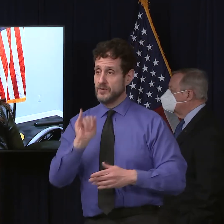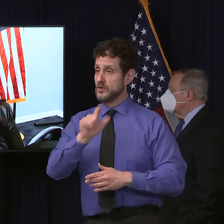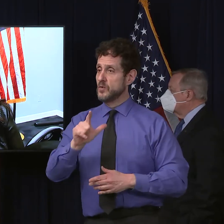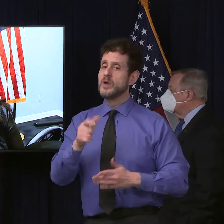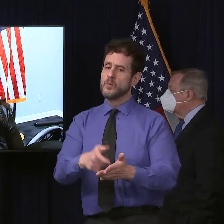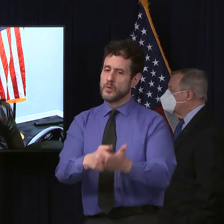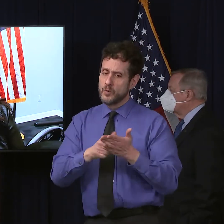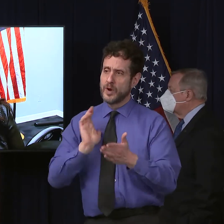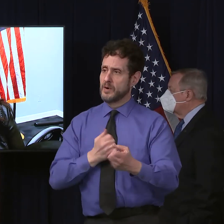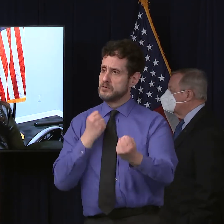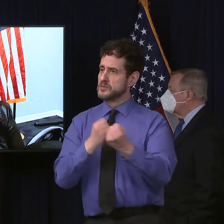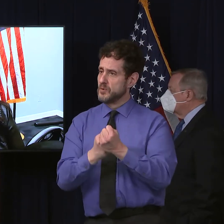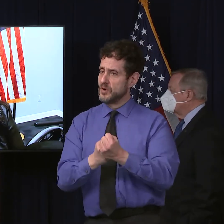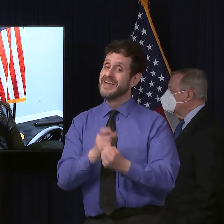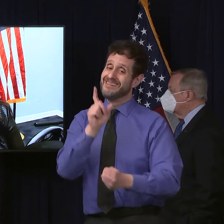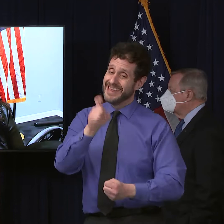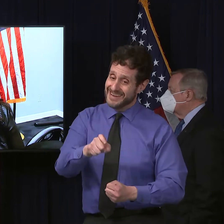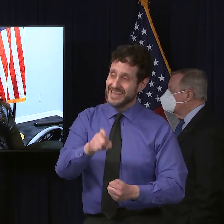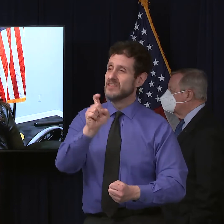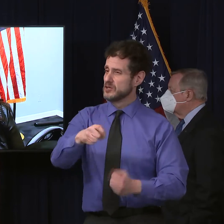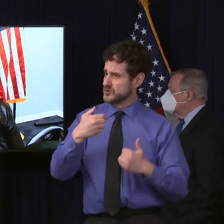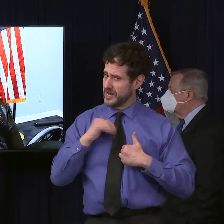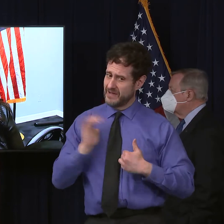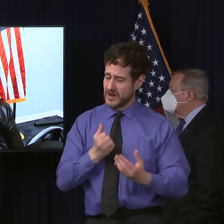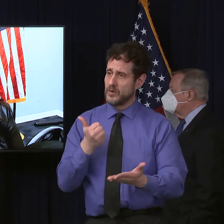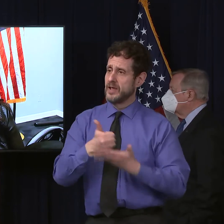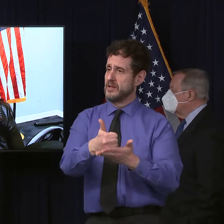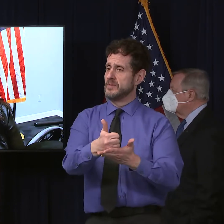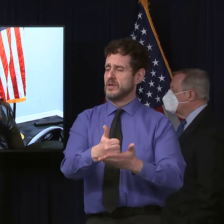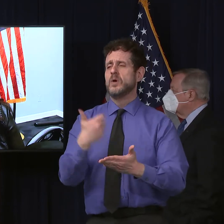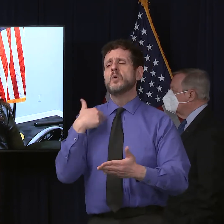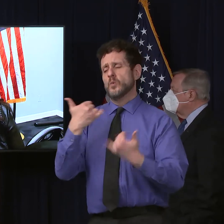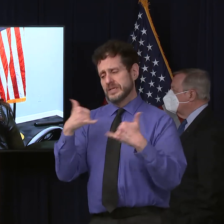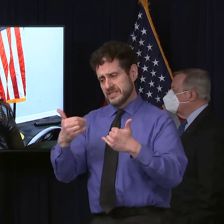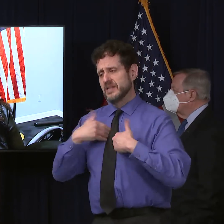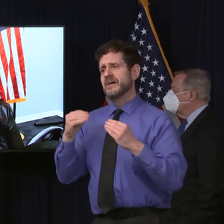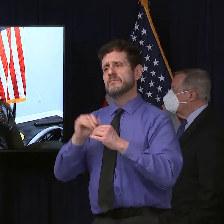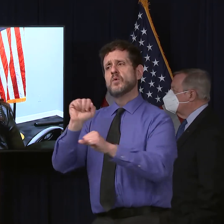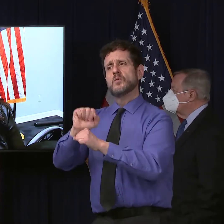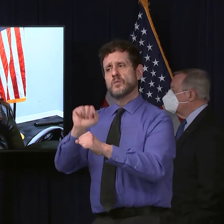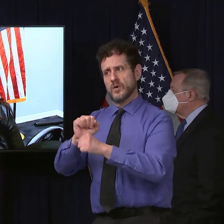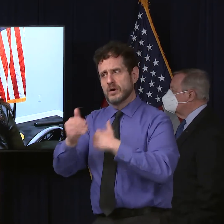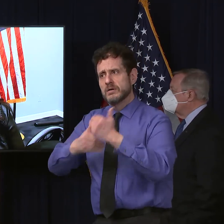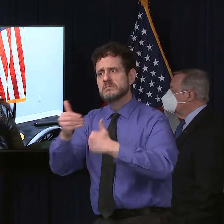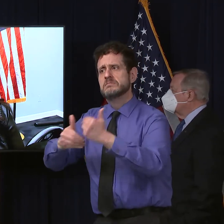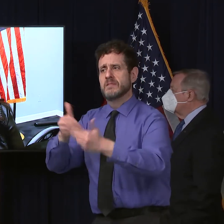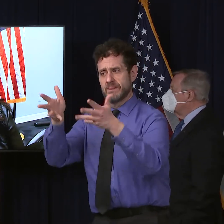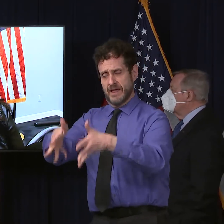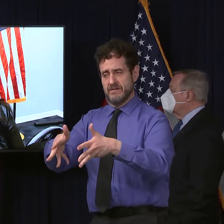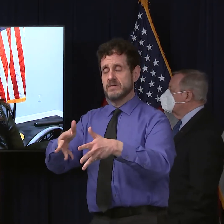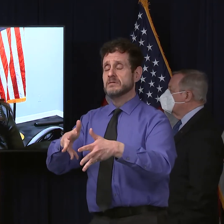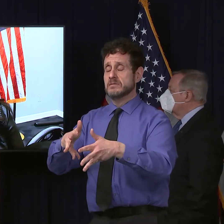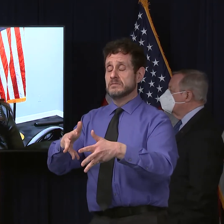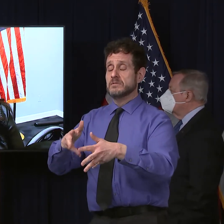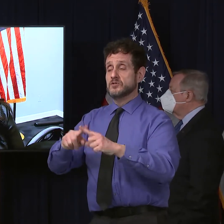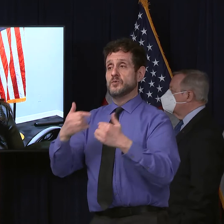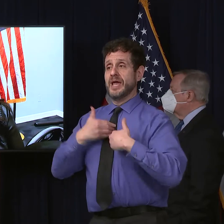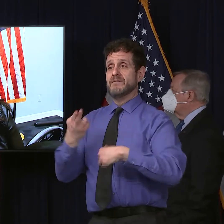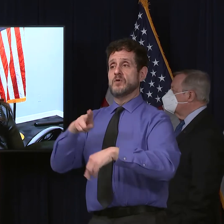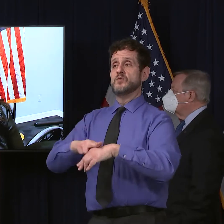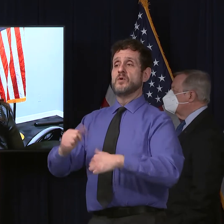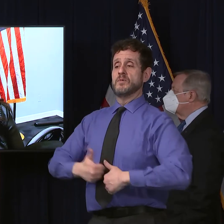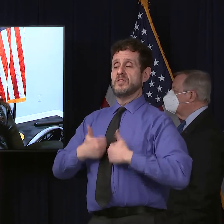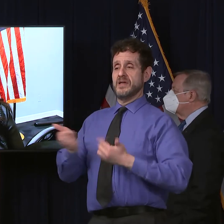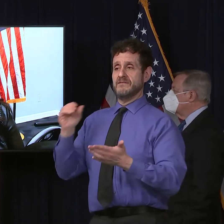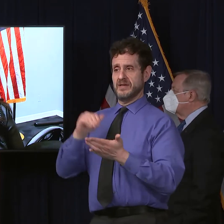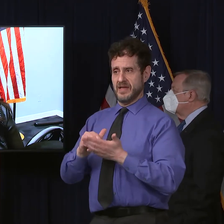help. We still have a long way to go to beat this virus, to come out on the other side, to return to any sort of normal life like what we were used